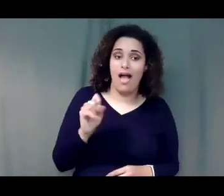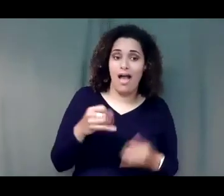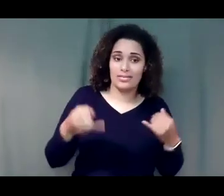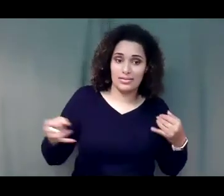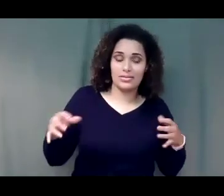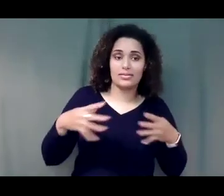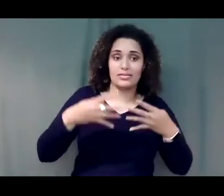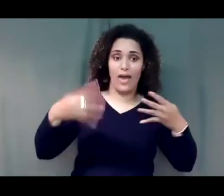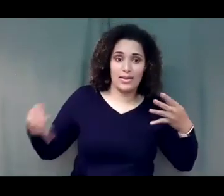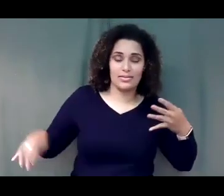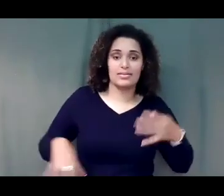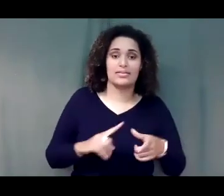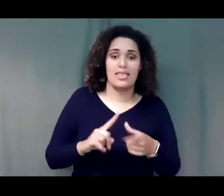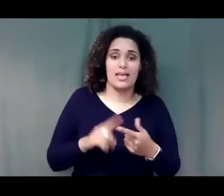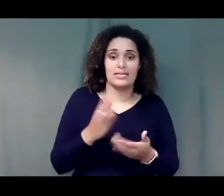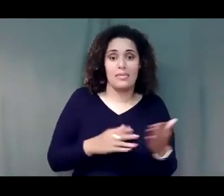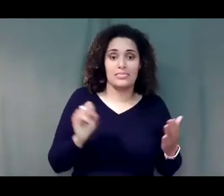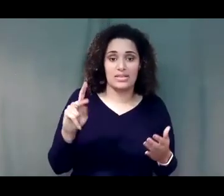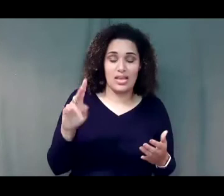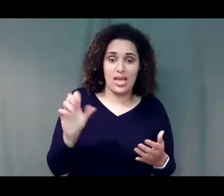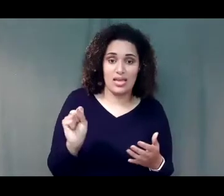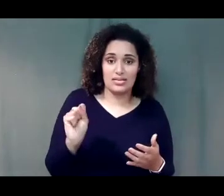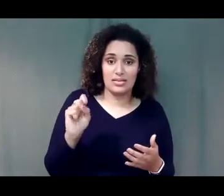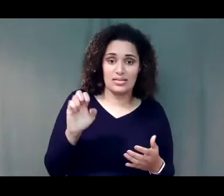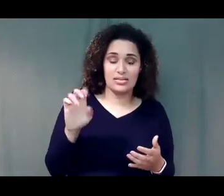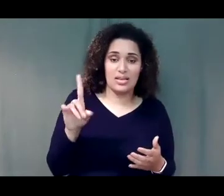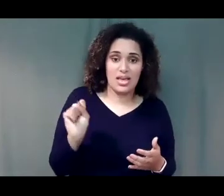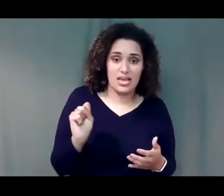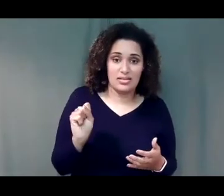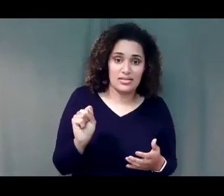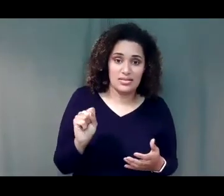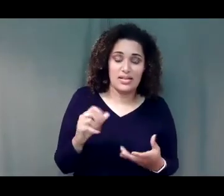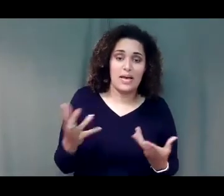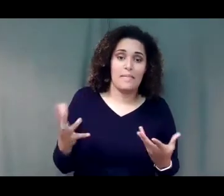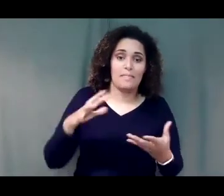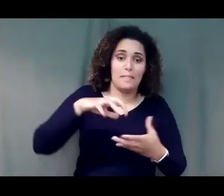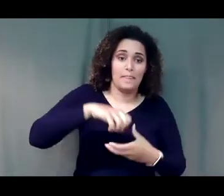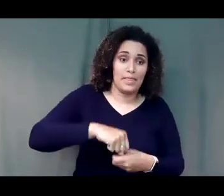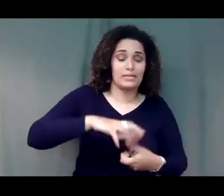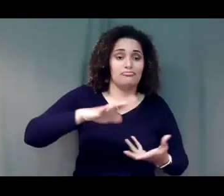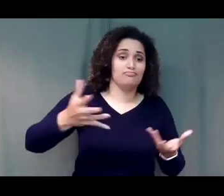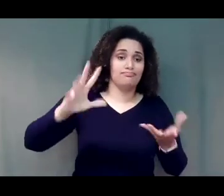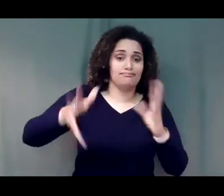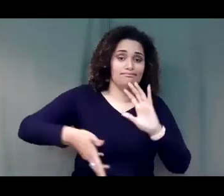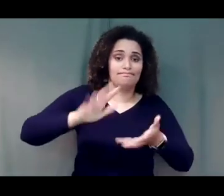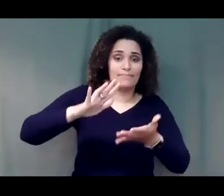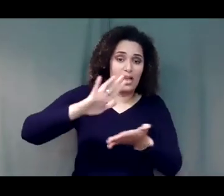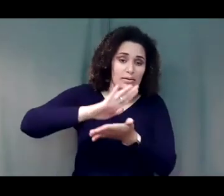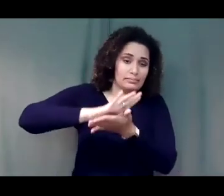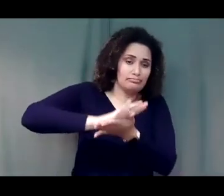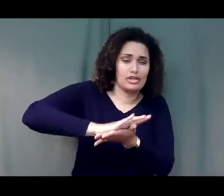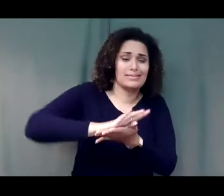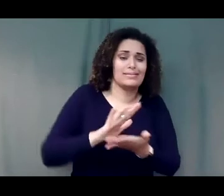then some skins and seeds, all that were kind of put in his big pulper, and then they're just compressed,